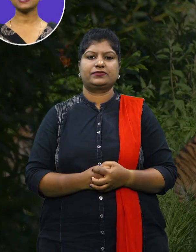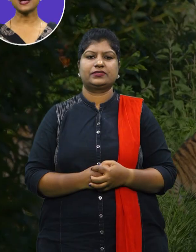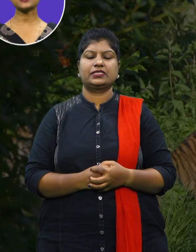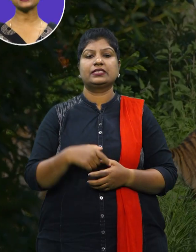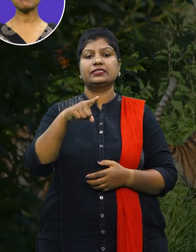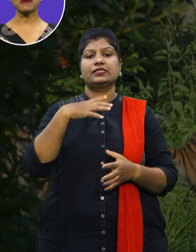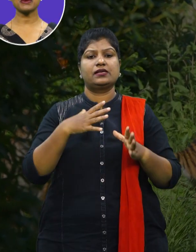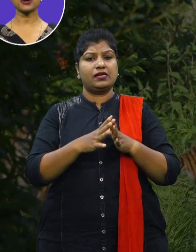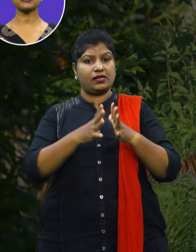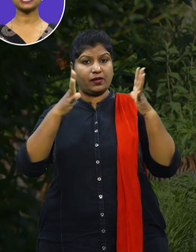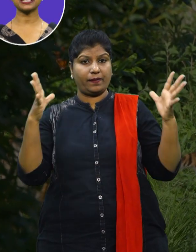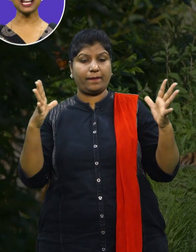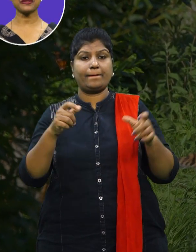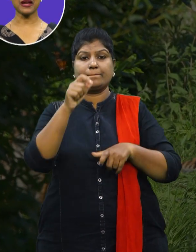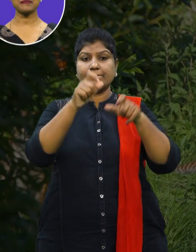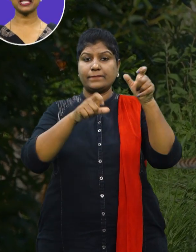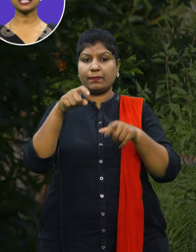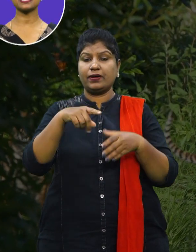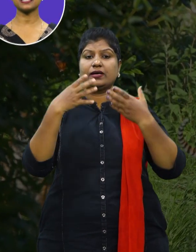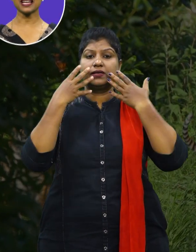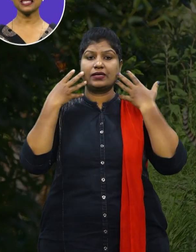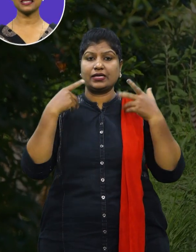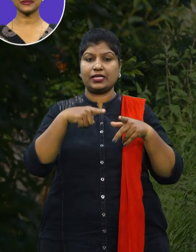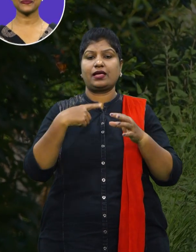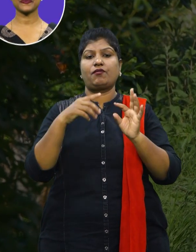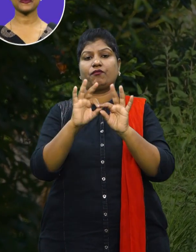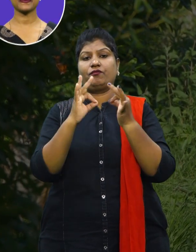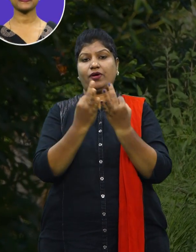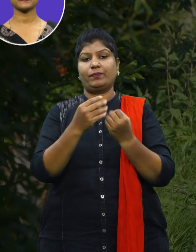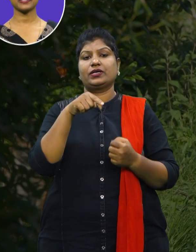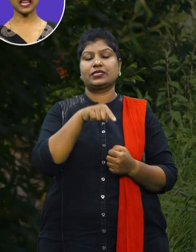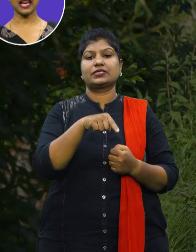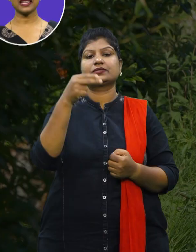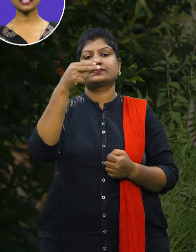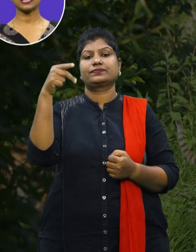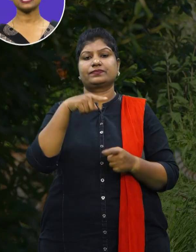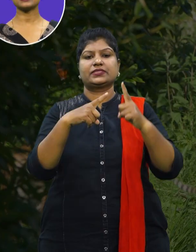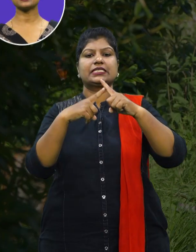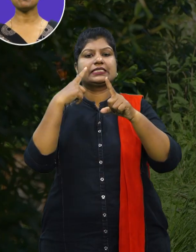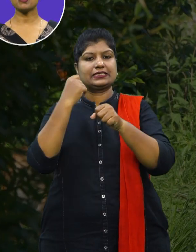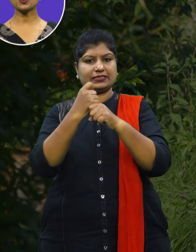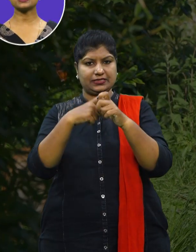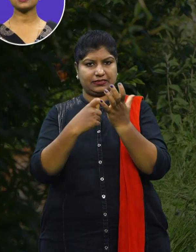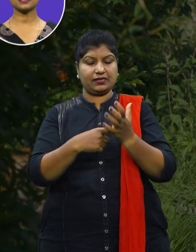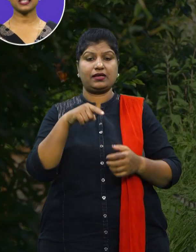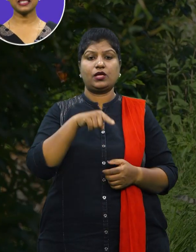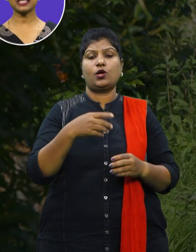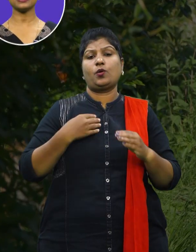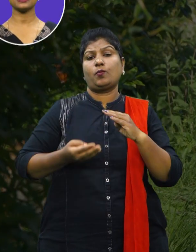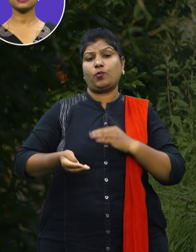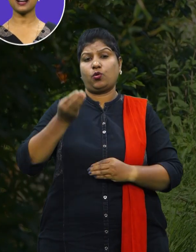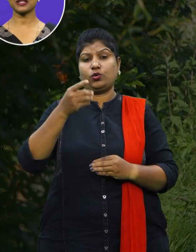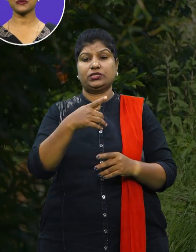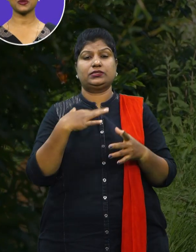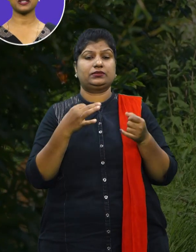The largest member of the cat family is the tiger, and it is the most